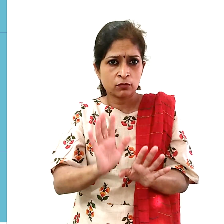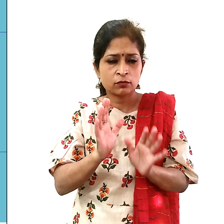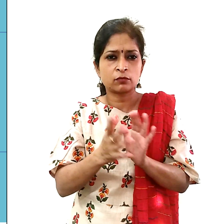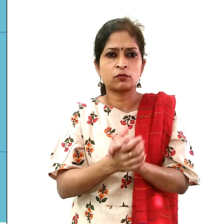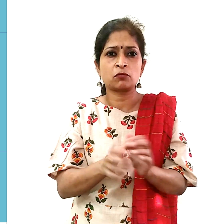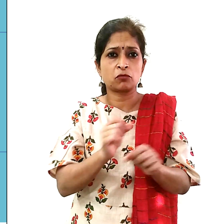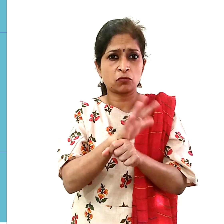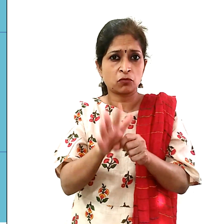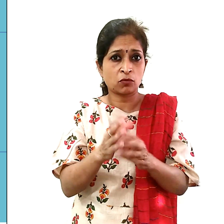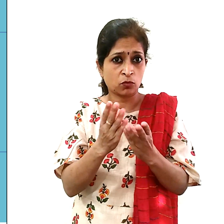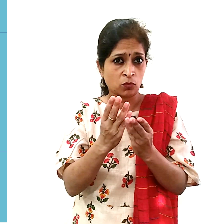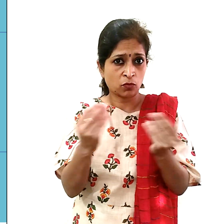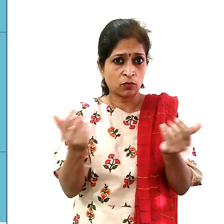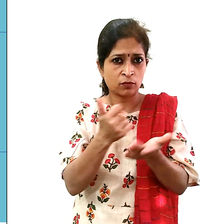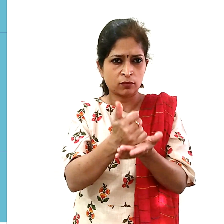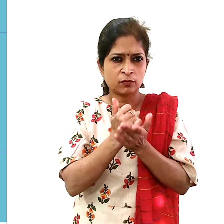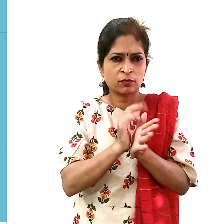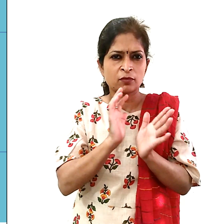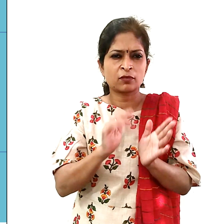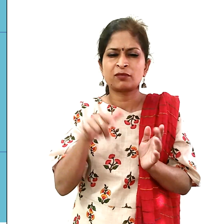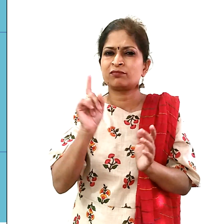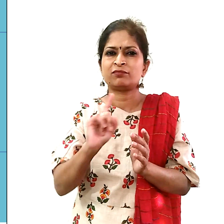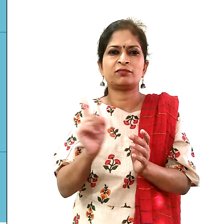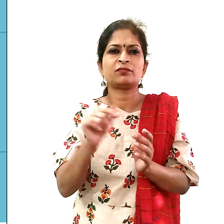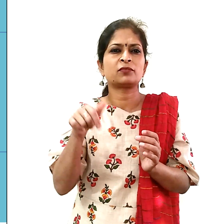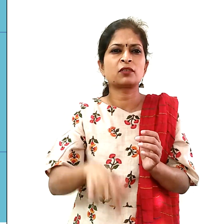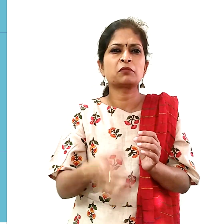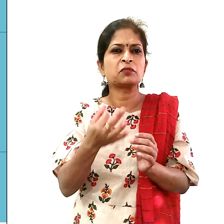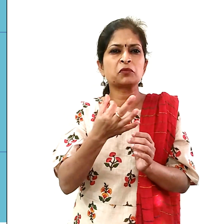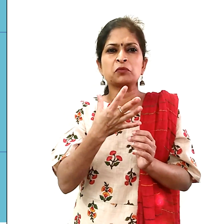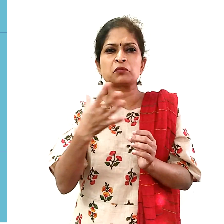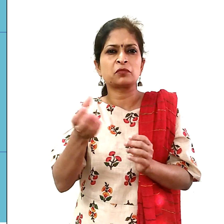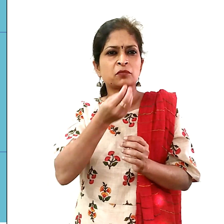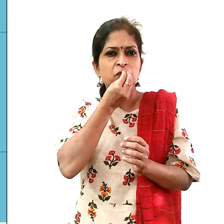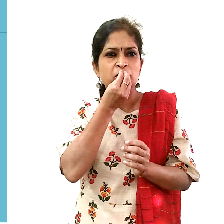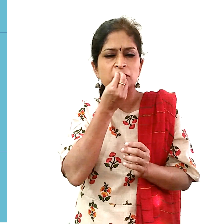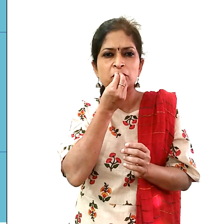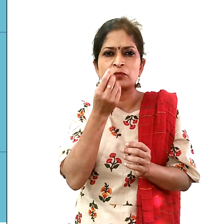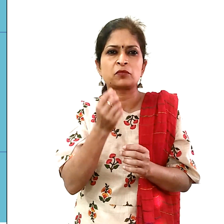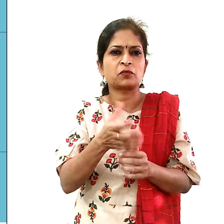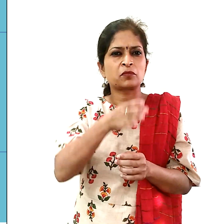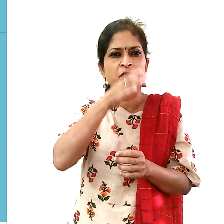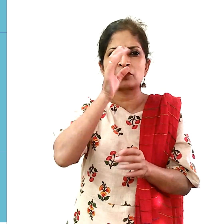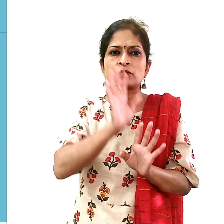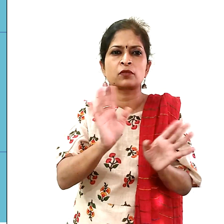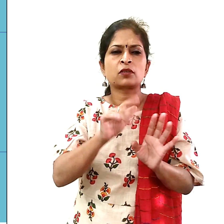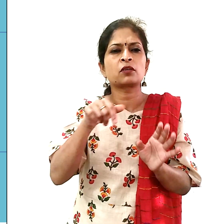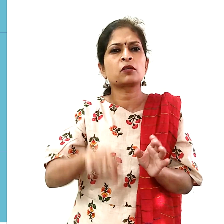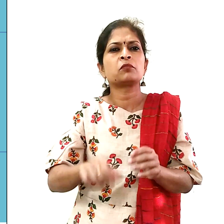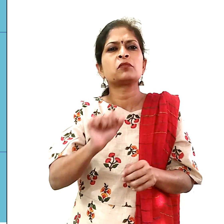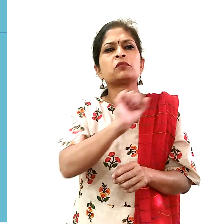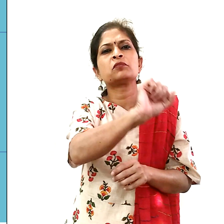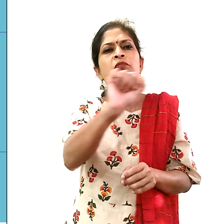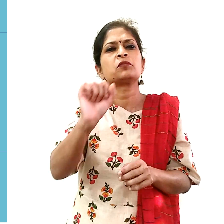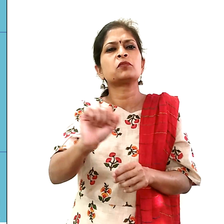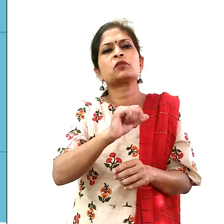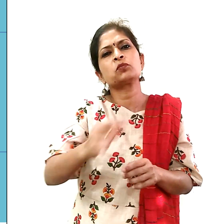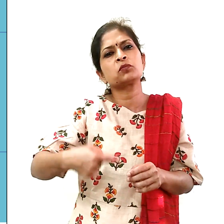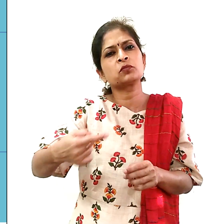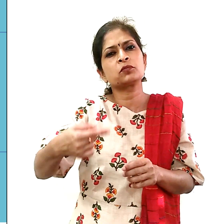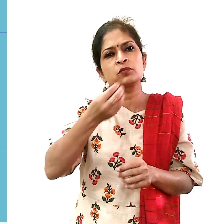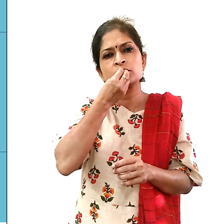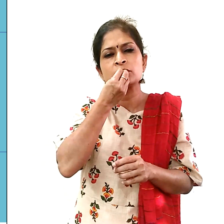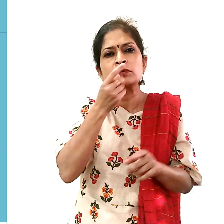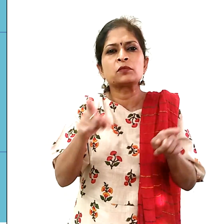the treatment of coronavirus infection? There is no specific recommendation on this. However, one can continue to